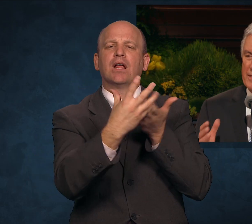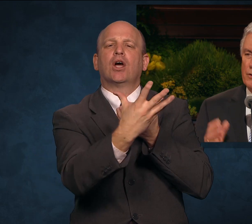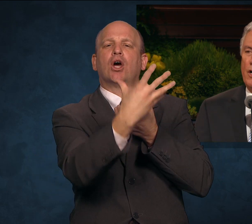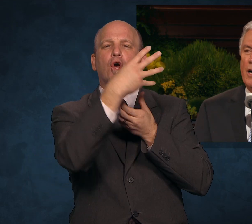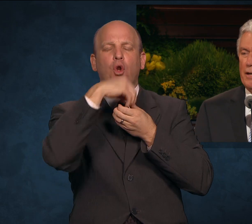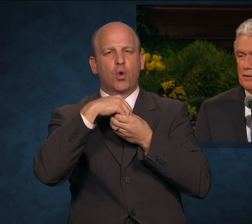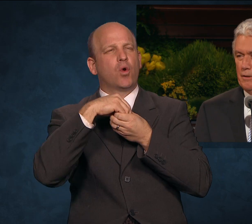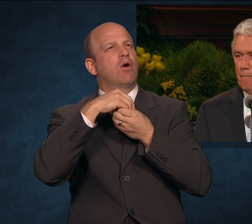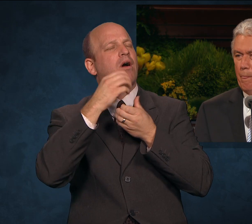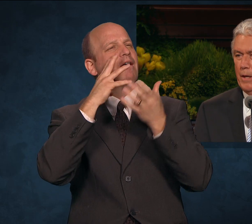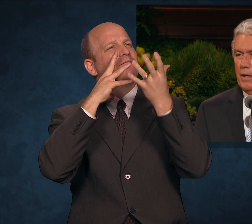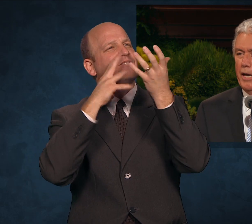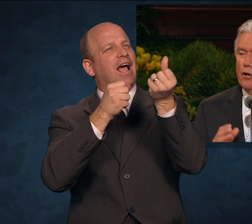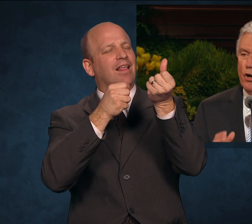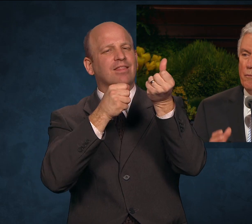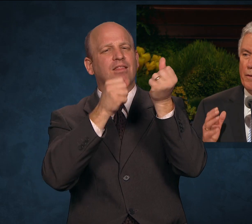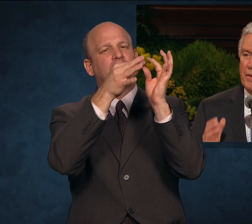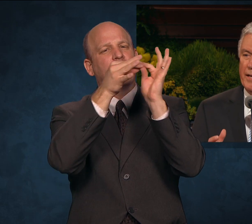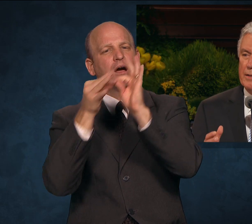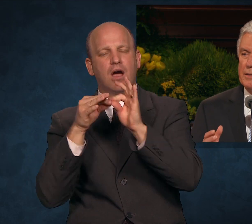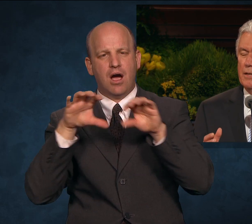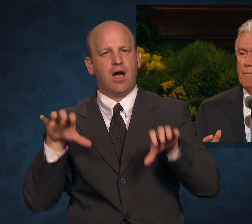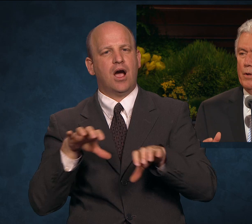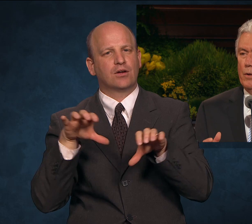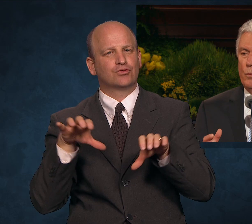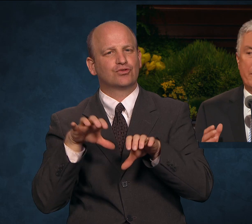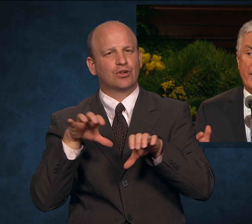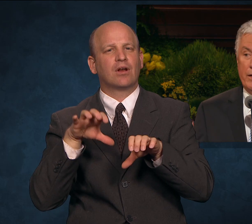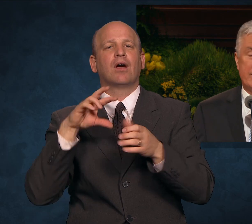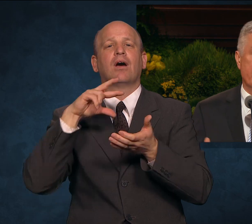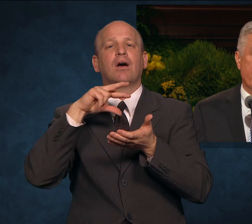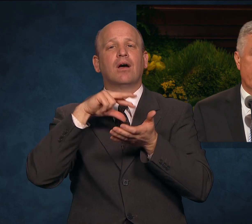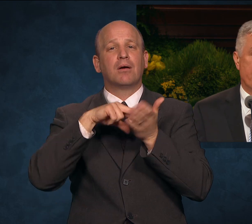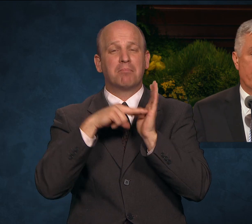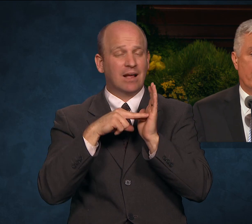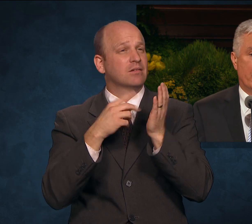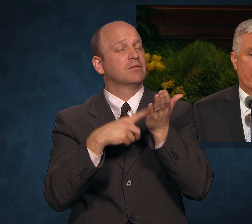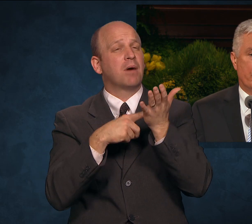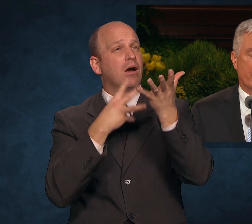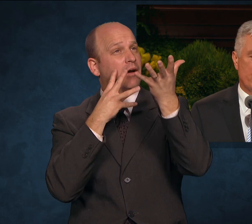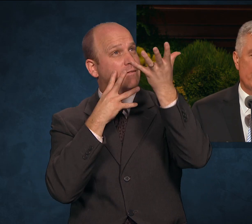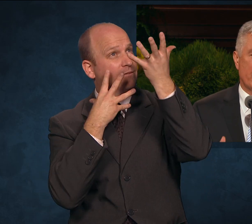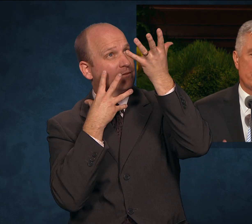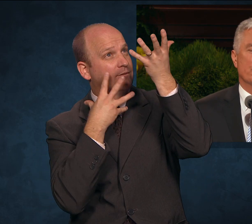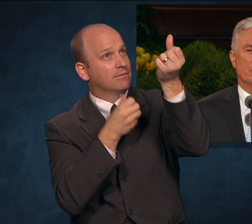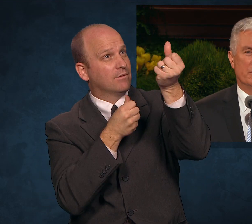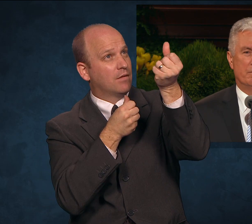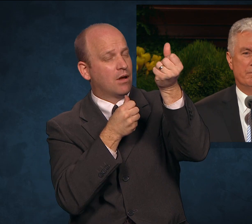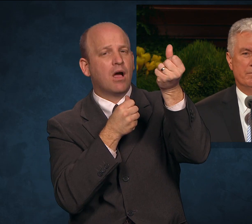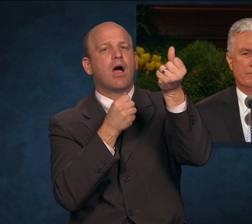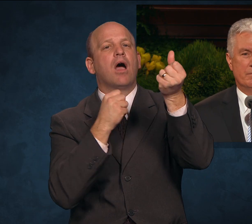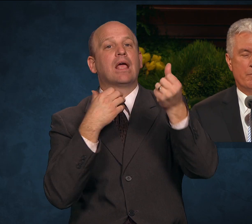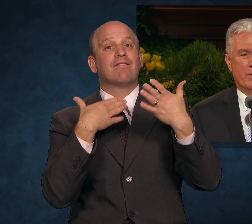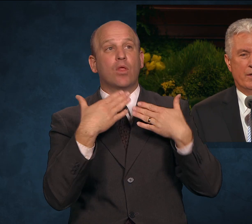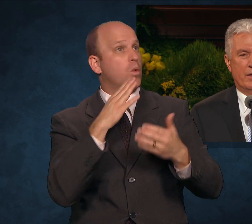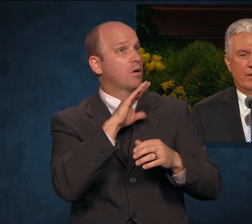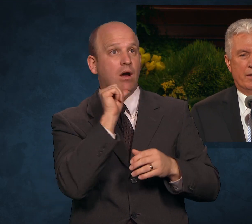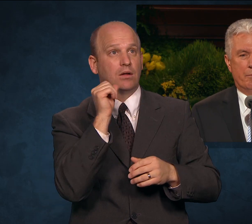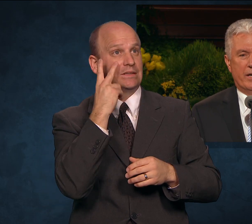that we trust God and hope for things we may not see but which are